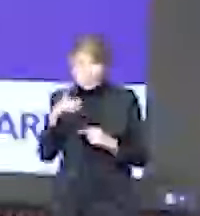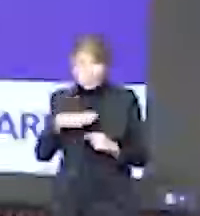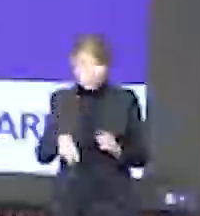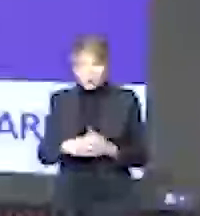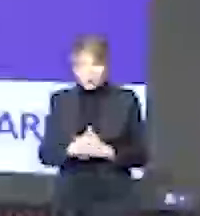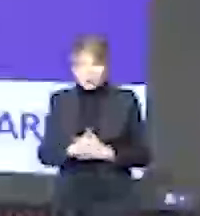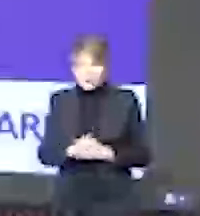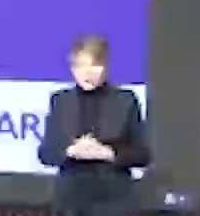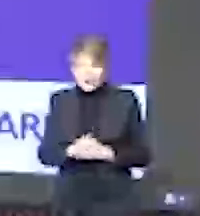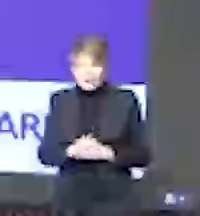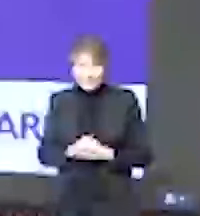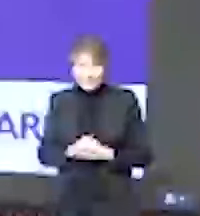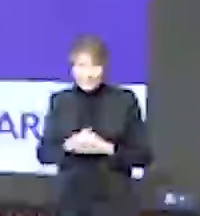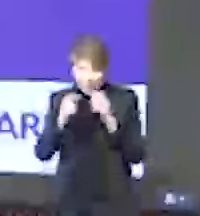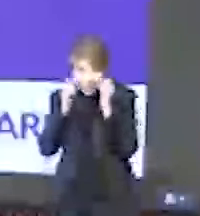Raising awareness is important,